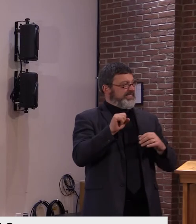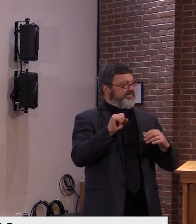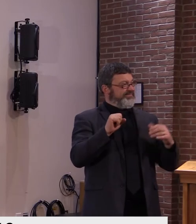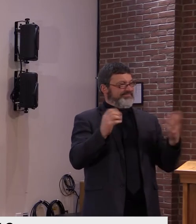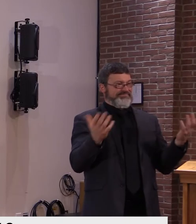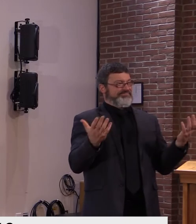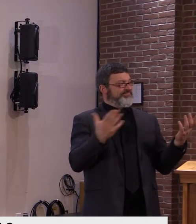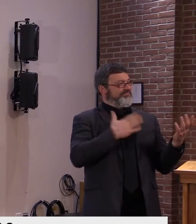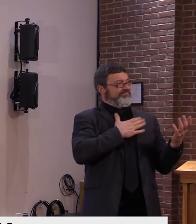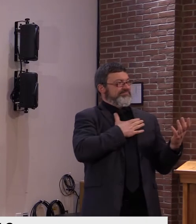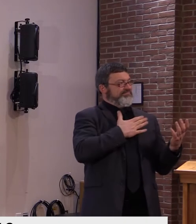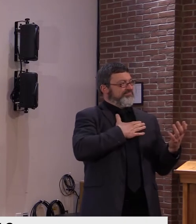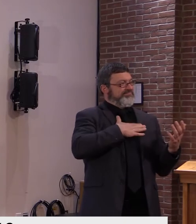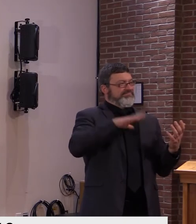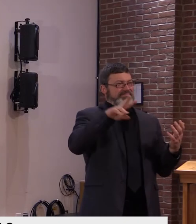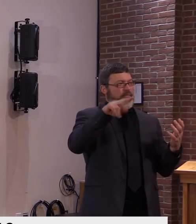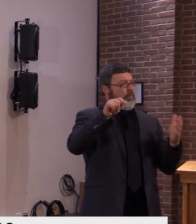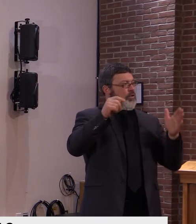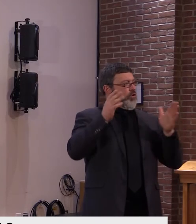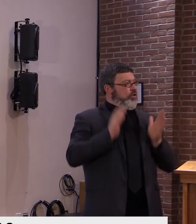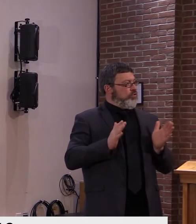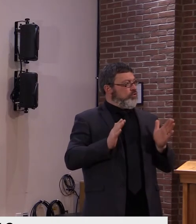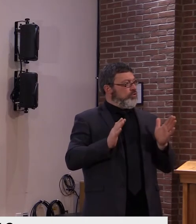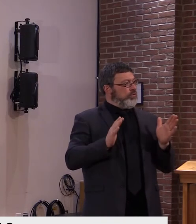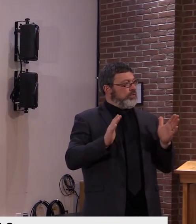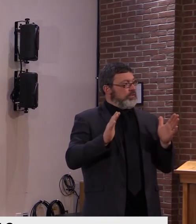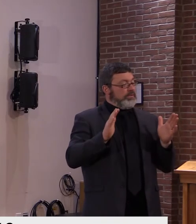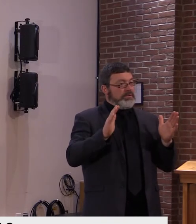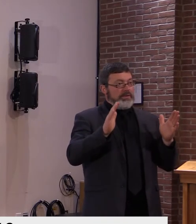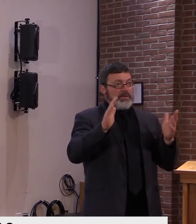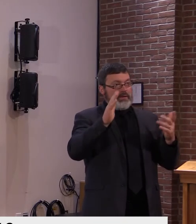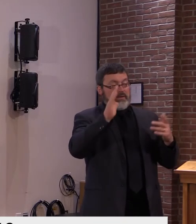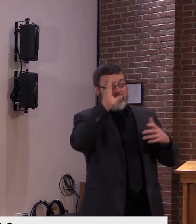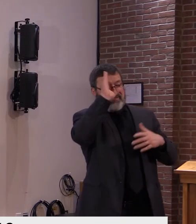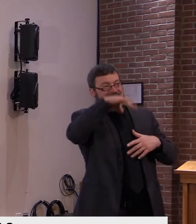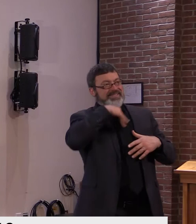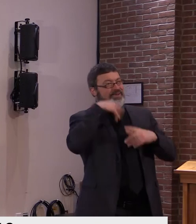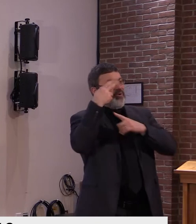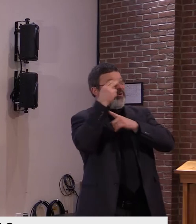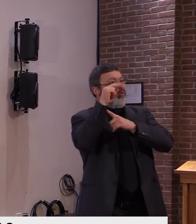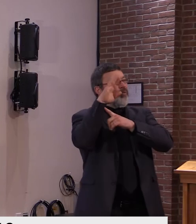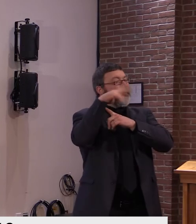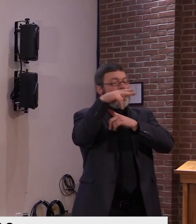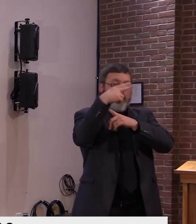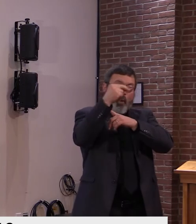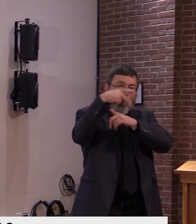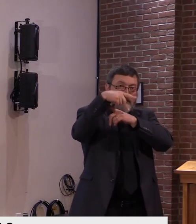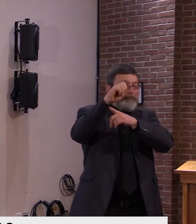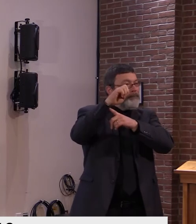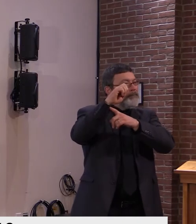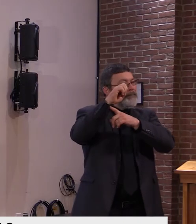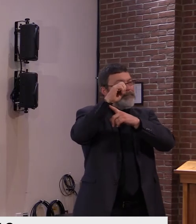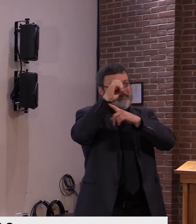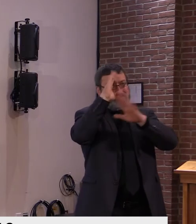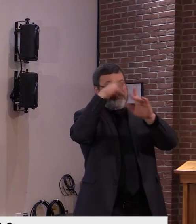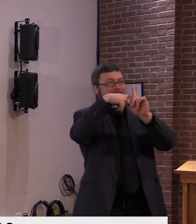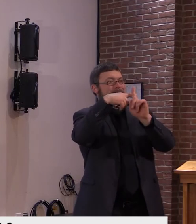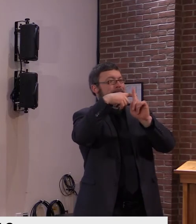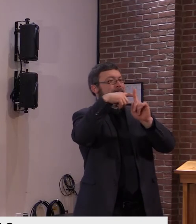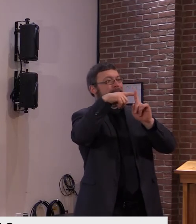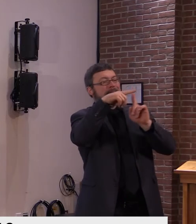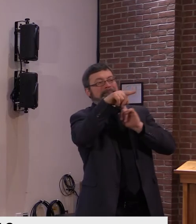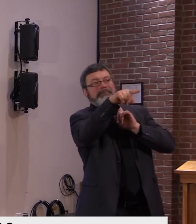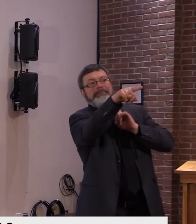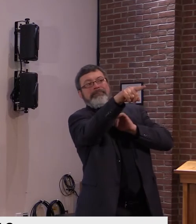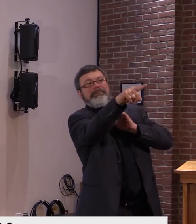speak, of looking forward to the holiday season and brightening Vermont up and lighting it up in a lot of